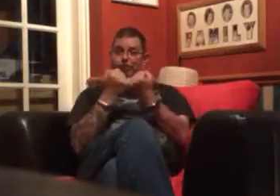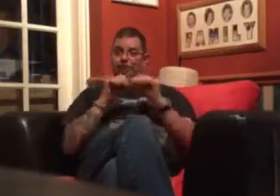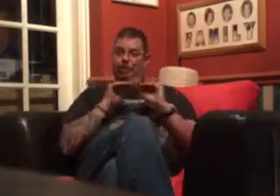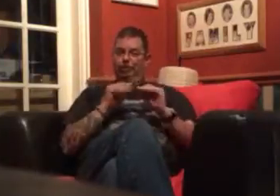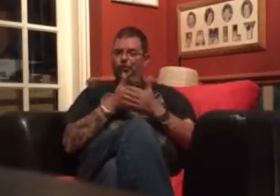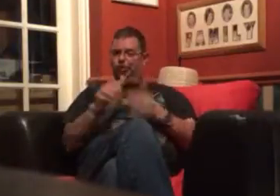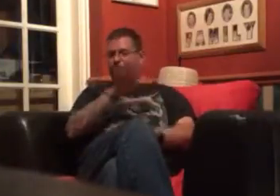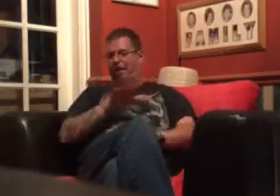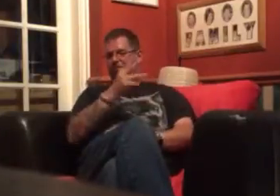My